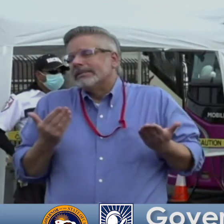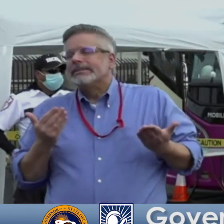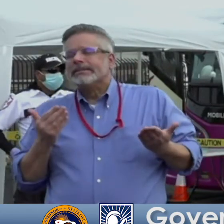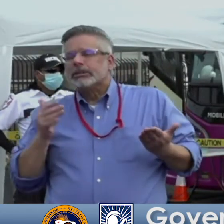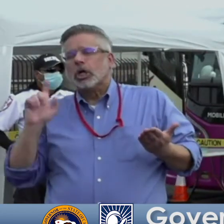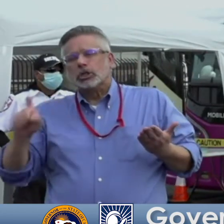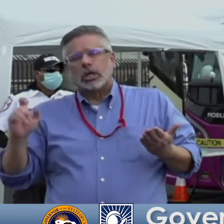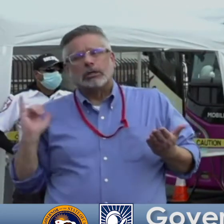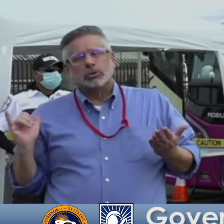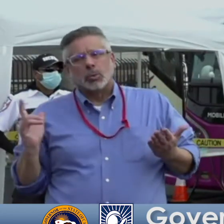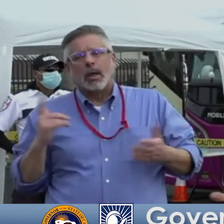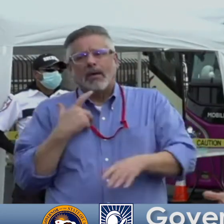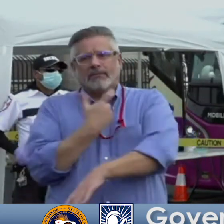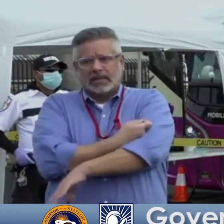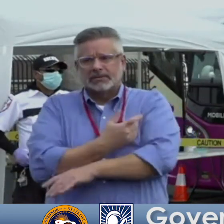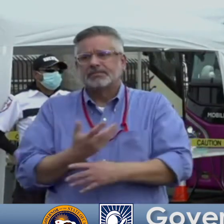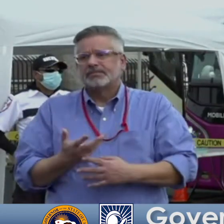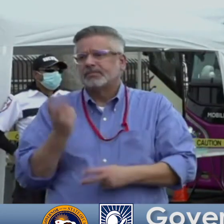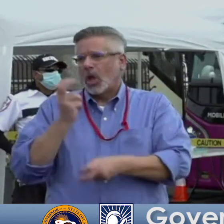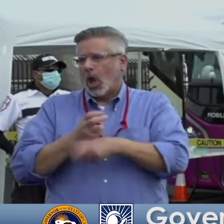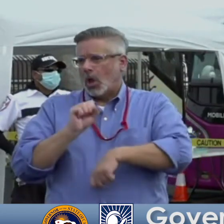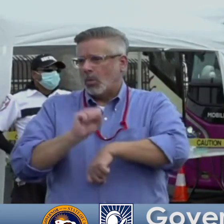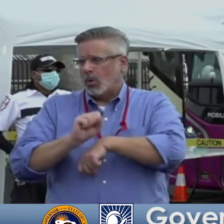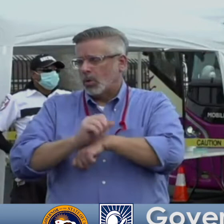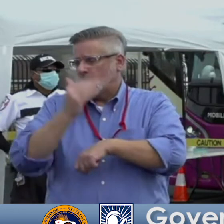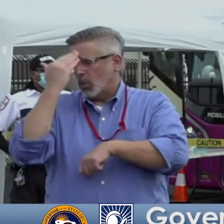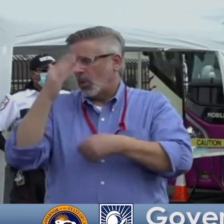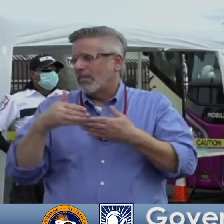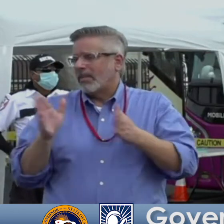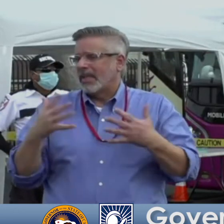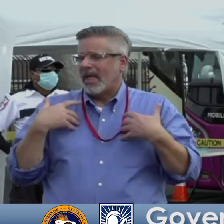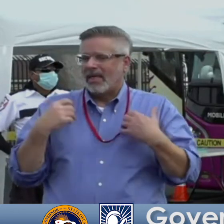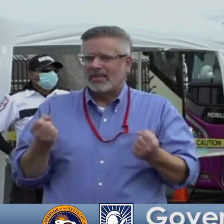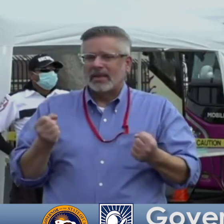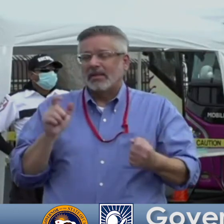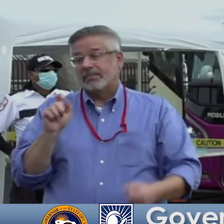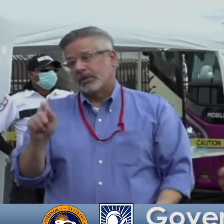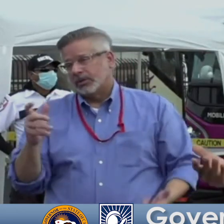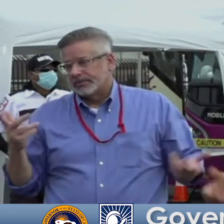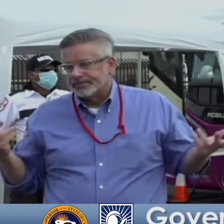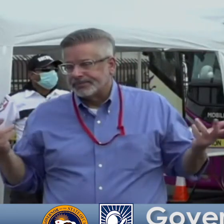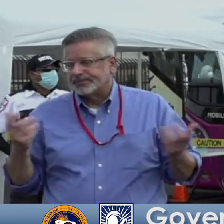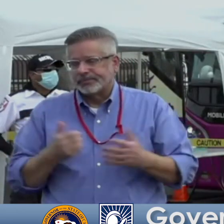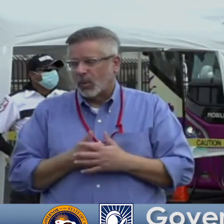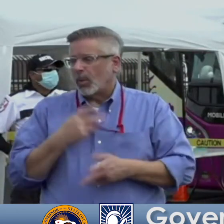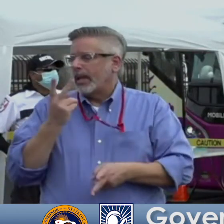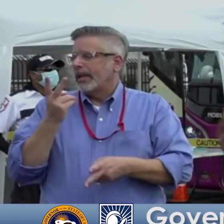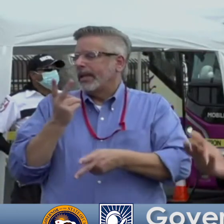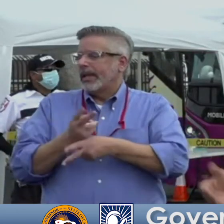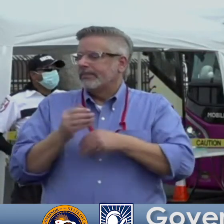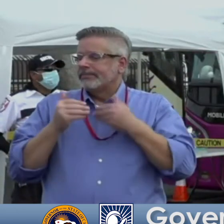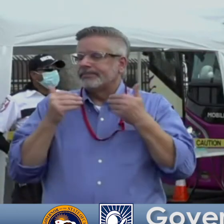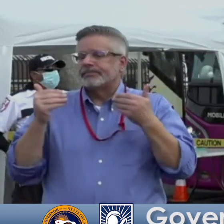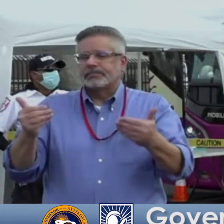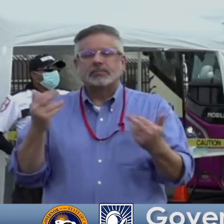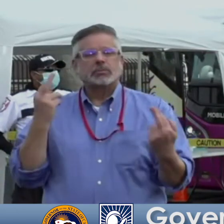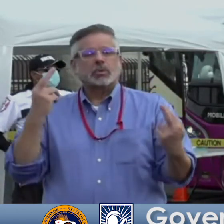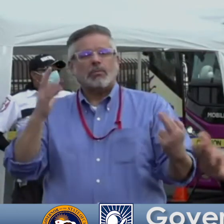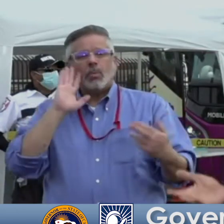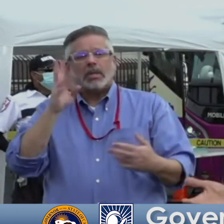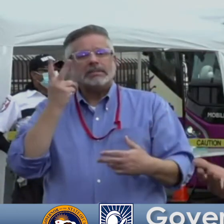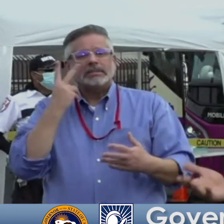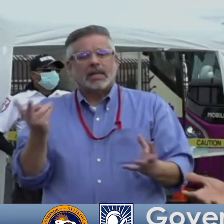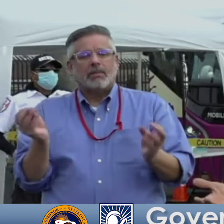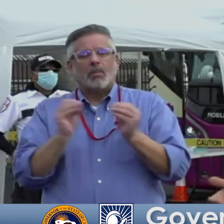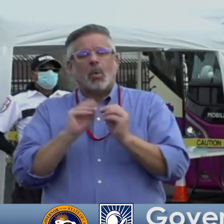it too. So, it's hard work. This is public health. This is health, period. And we keep doing it, and we're hopeful that we're going to see